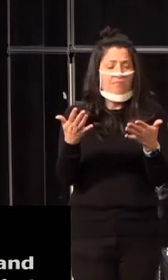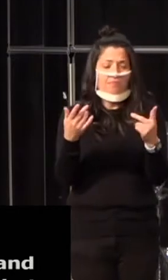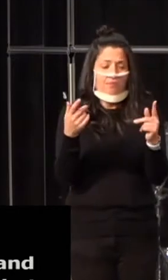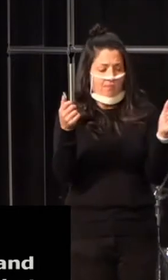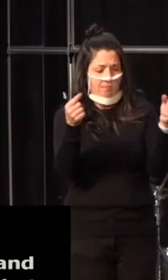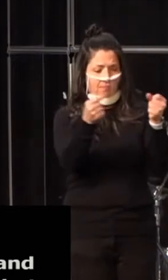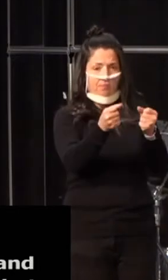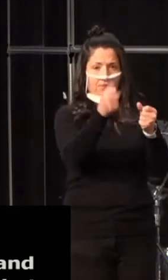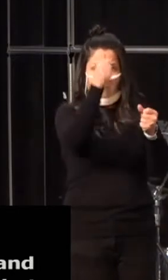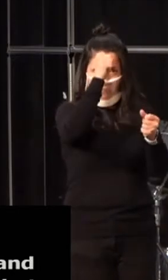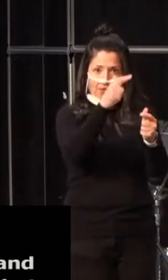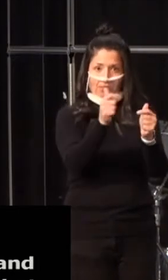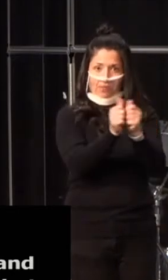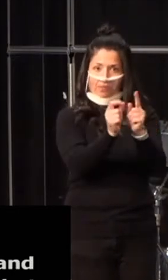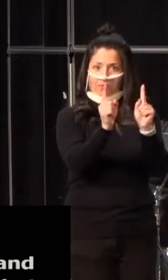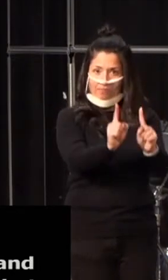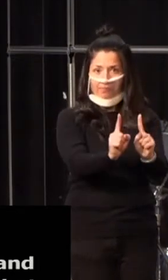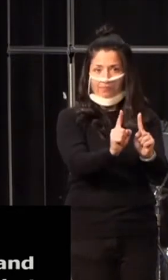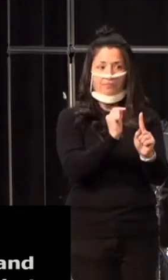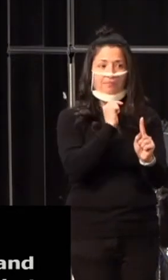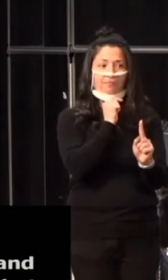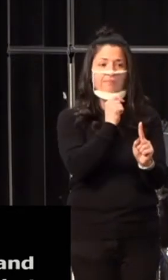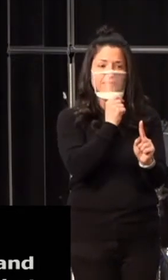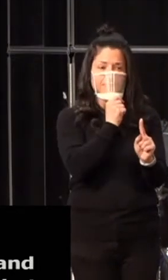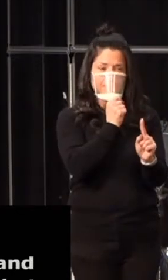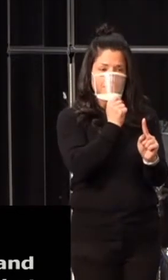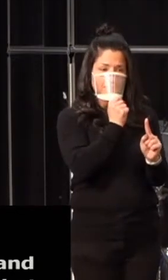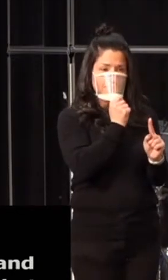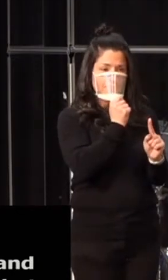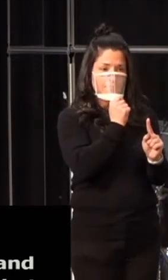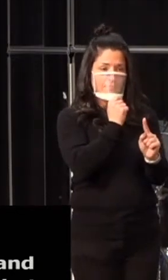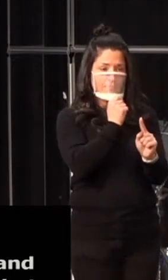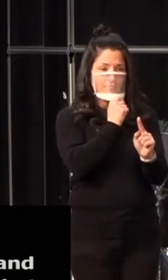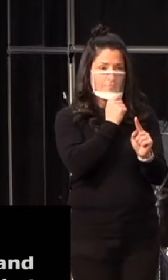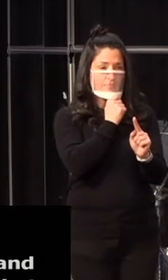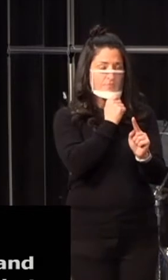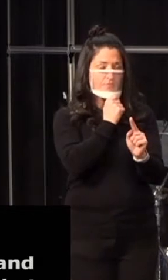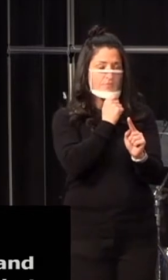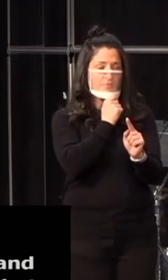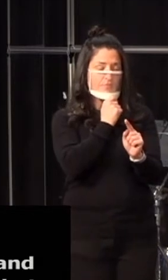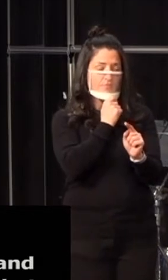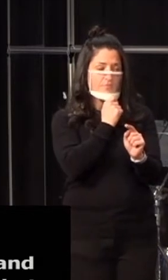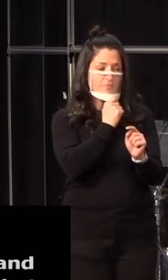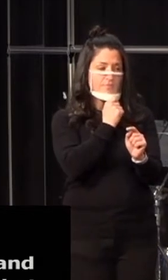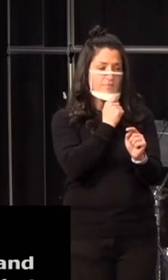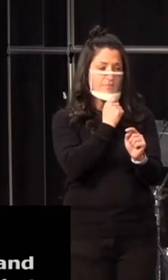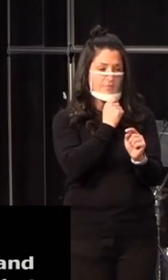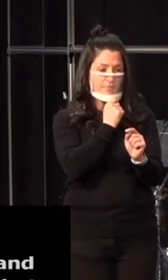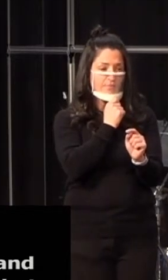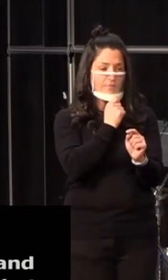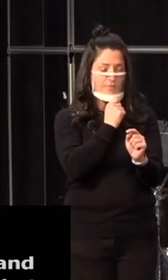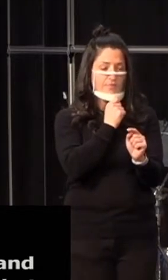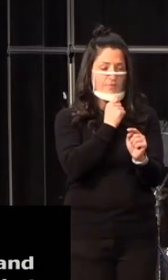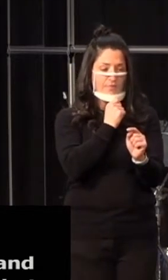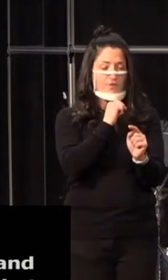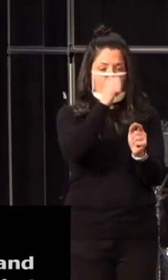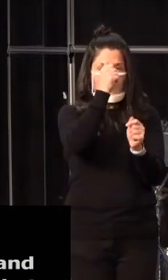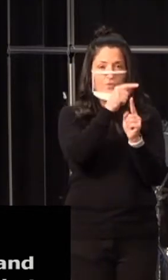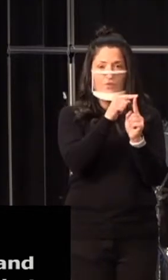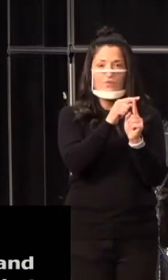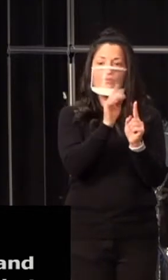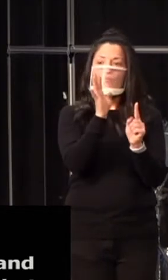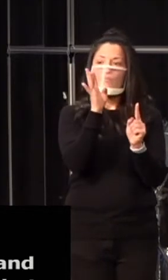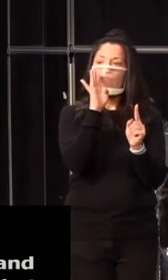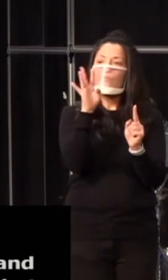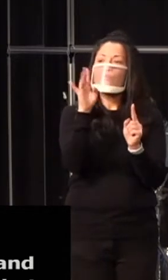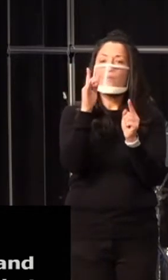kind of never gets mentioned that often, yet he's the guy who steps in and is actually verbalizes the plan to the people and to Pharaoh, which